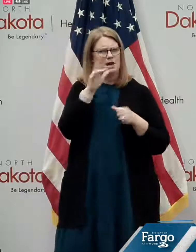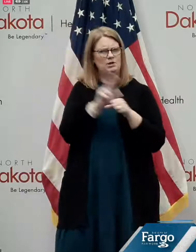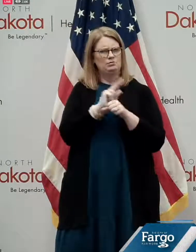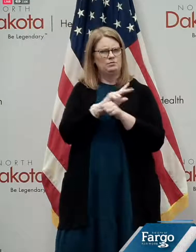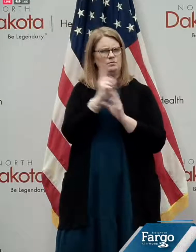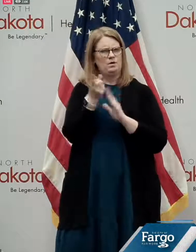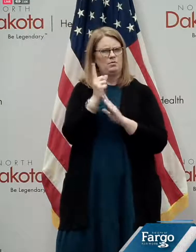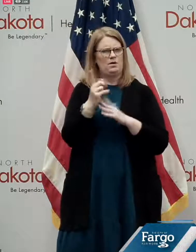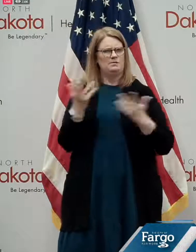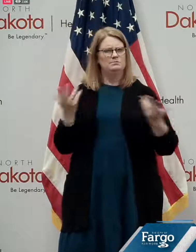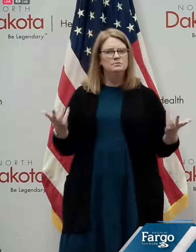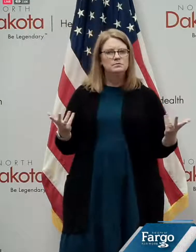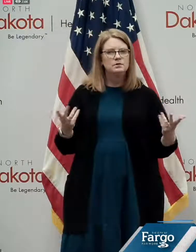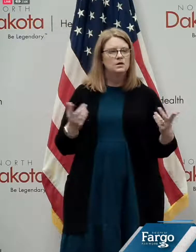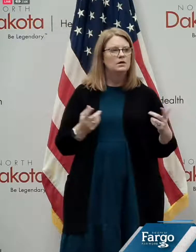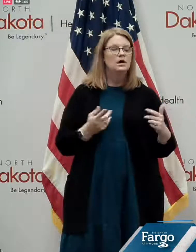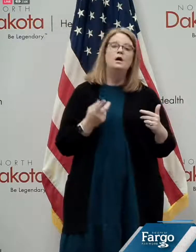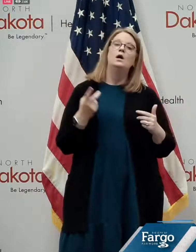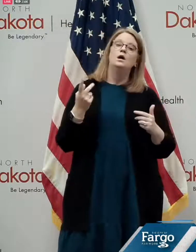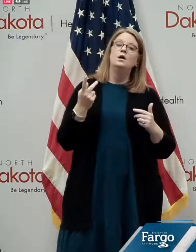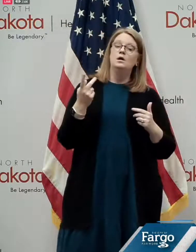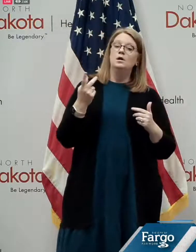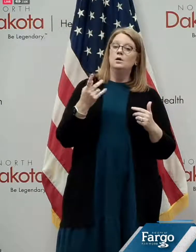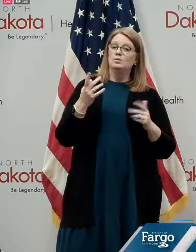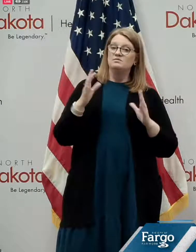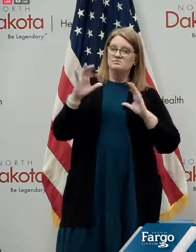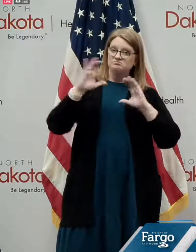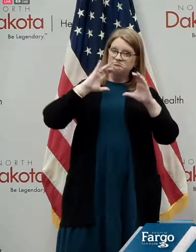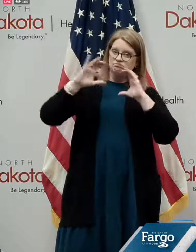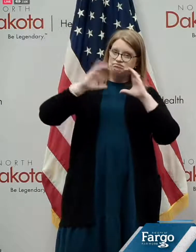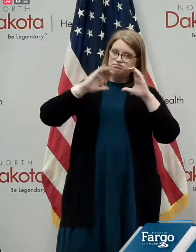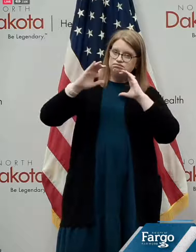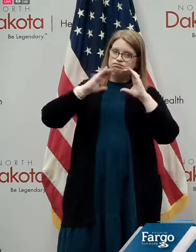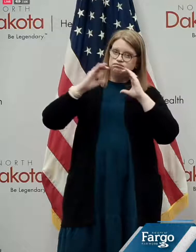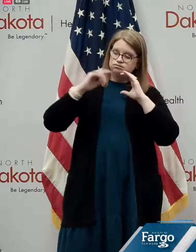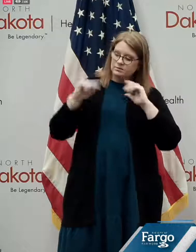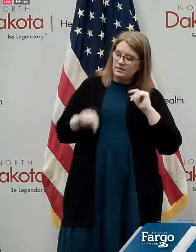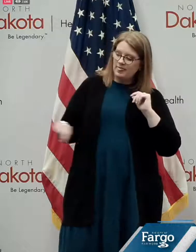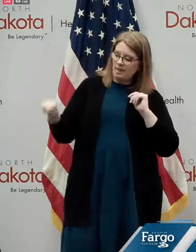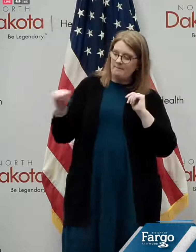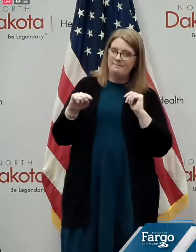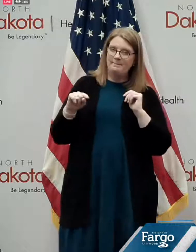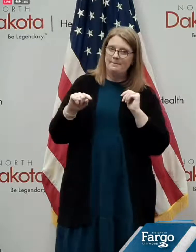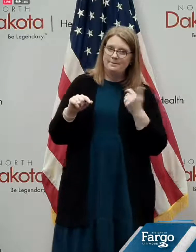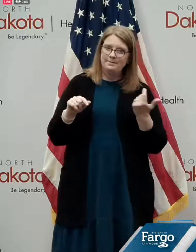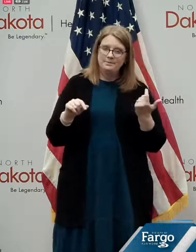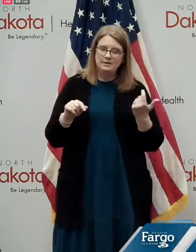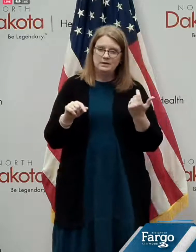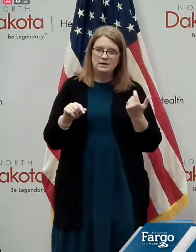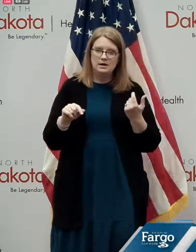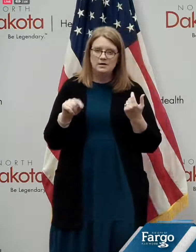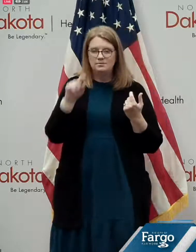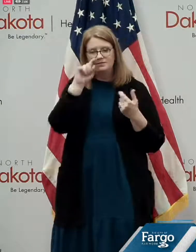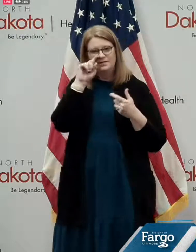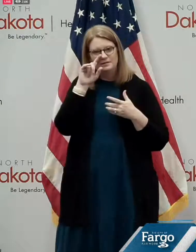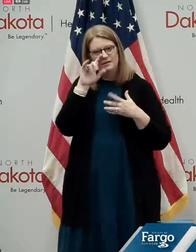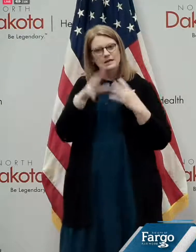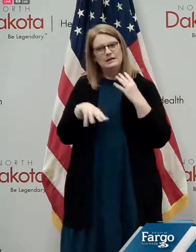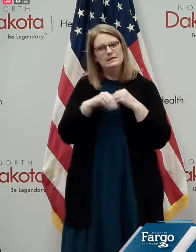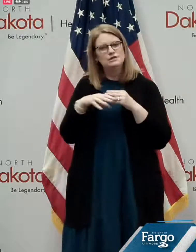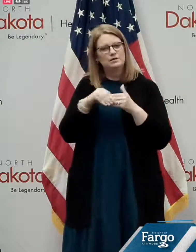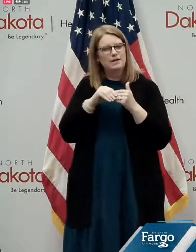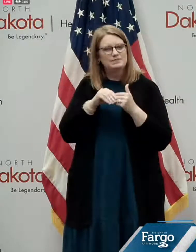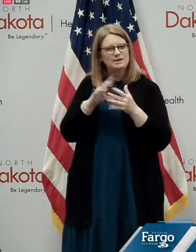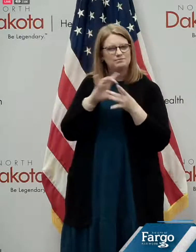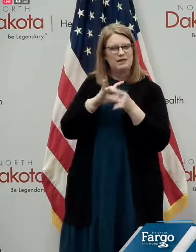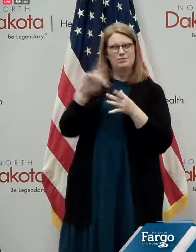We have been in conversations with them, and some of this was the additional flexibility that's coming from the federal in terms